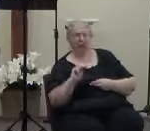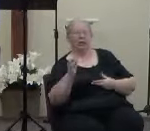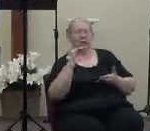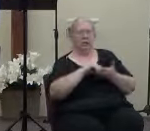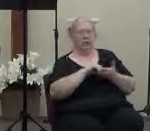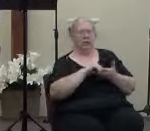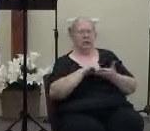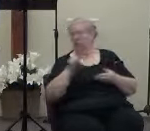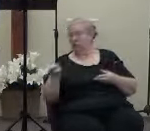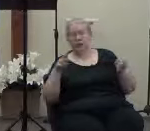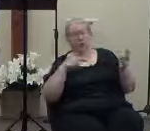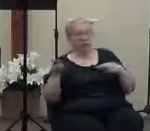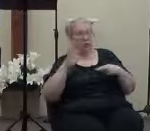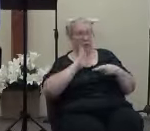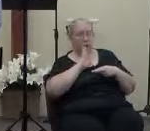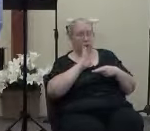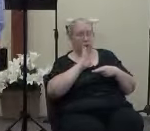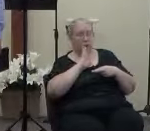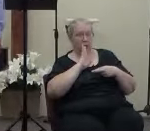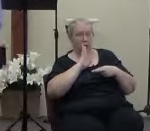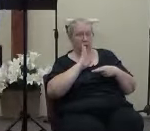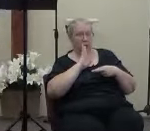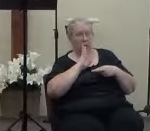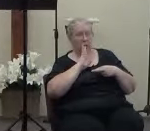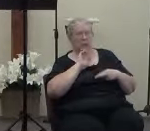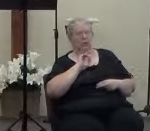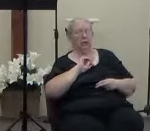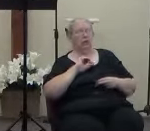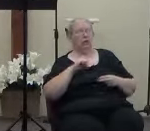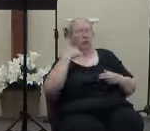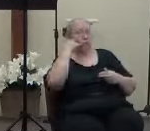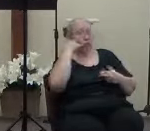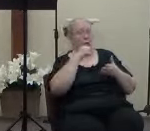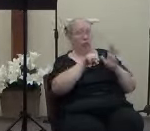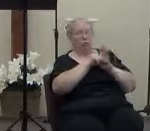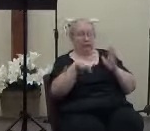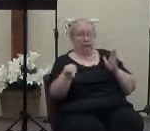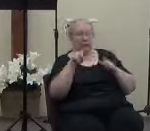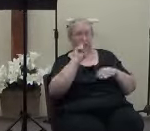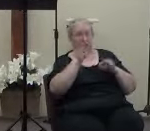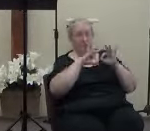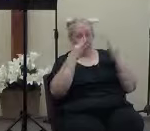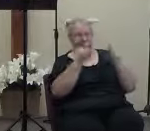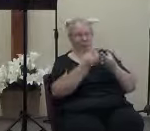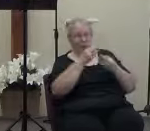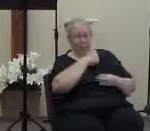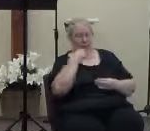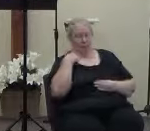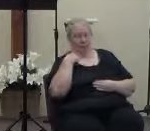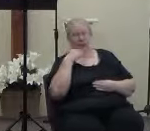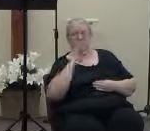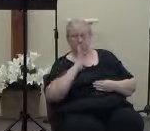said, "She's ready to talk to you." And her phone rings and it's one of the family members. So I said, "Let her talk to them." So